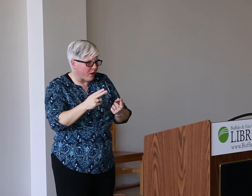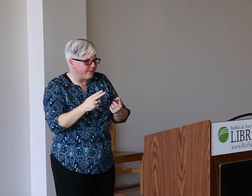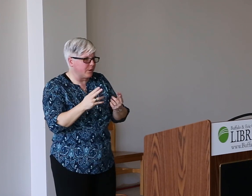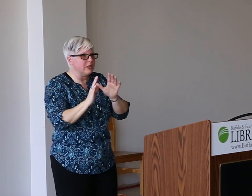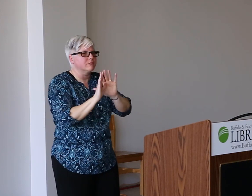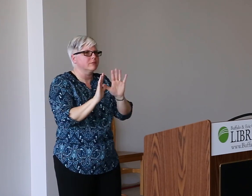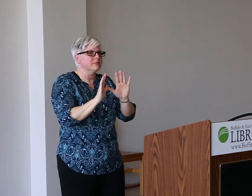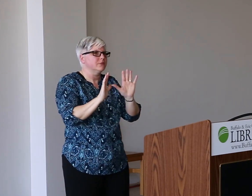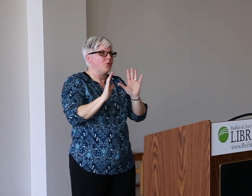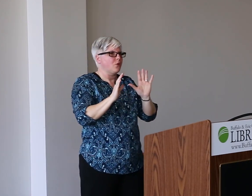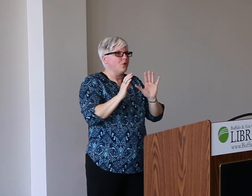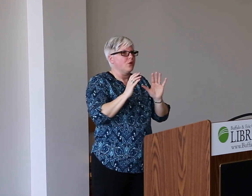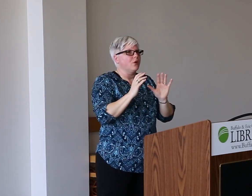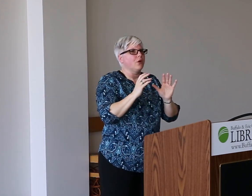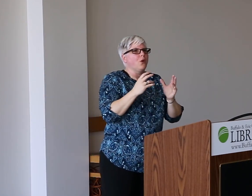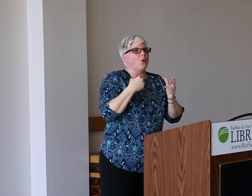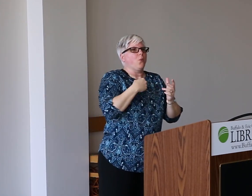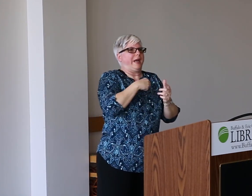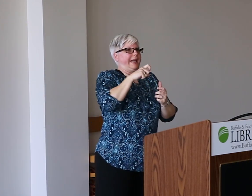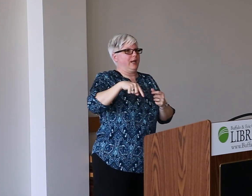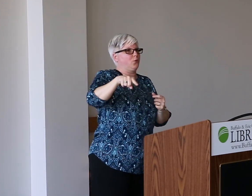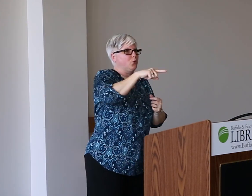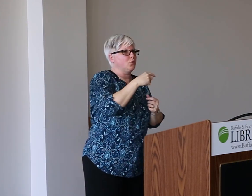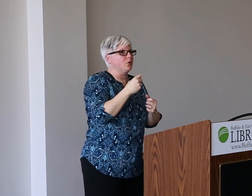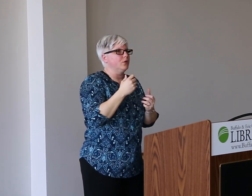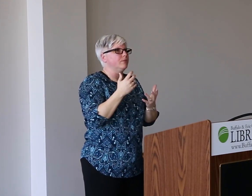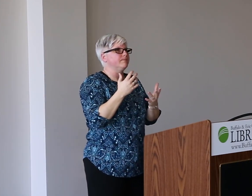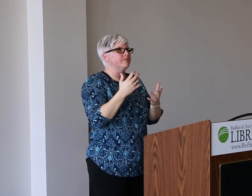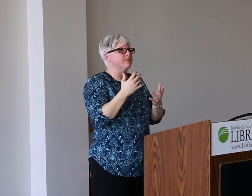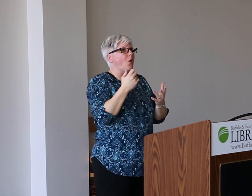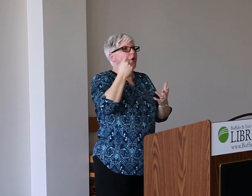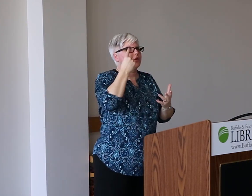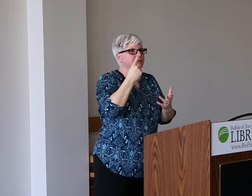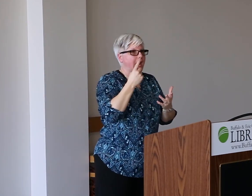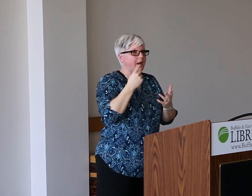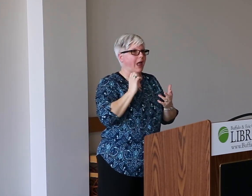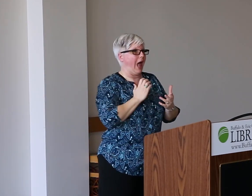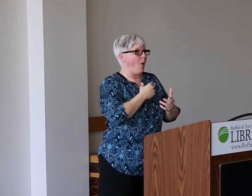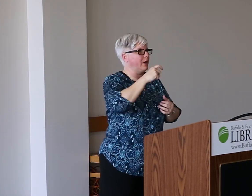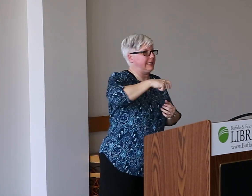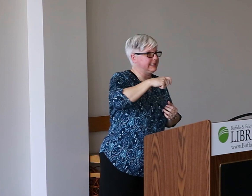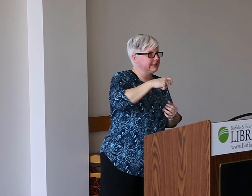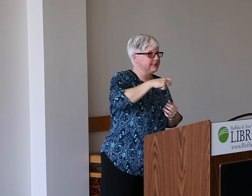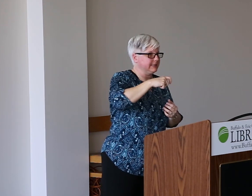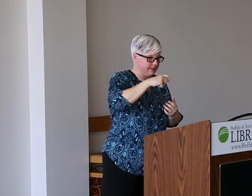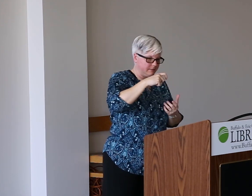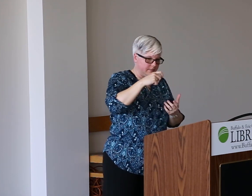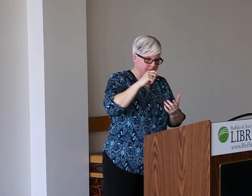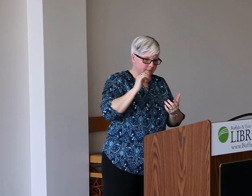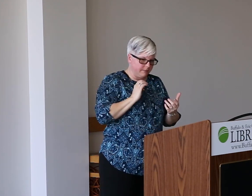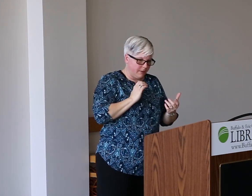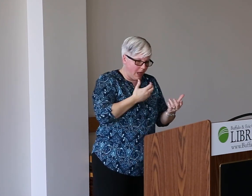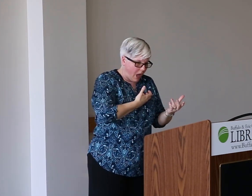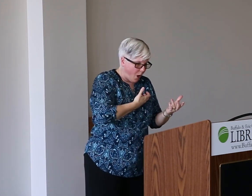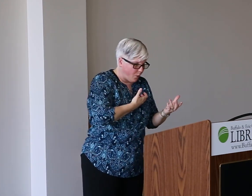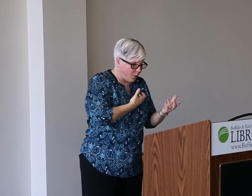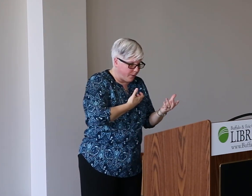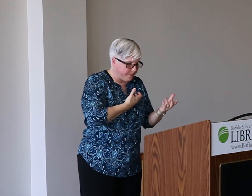deaf, why we're hard of hearing. No, we need you to understand our needs,